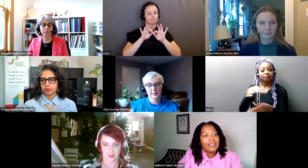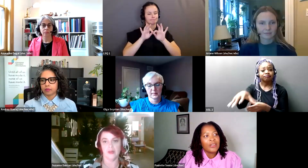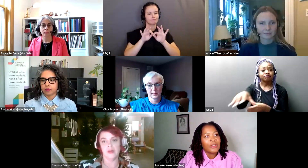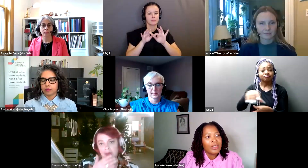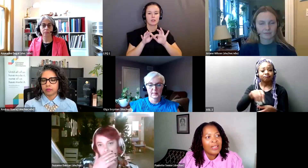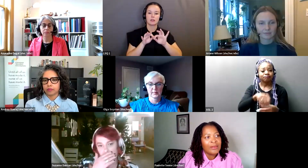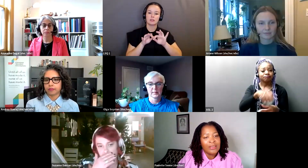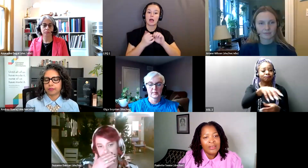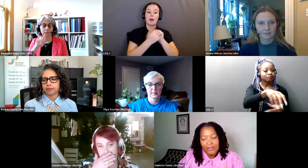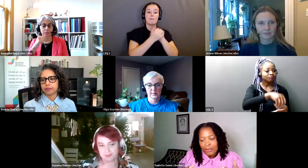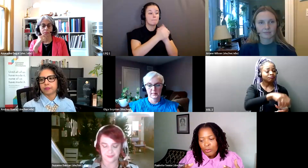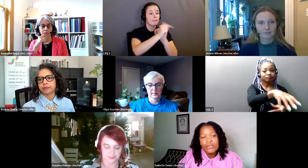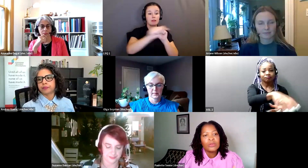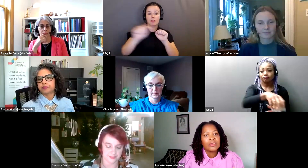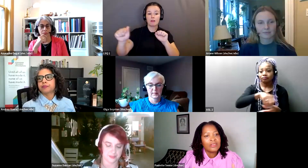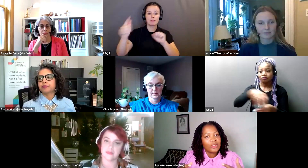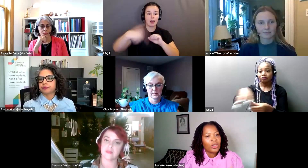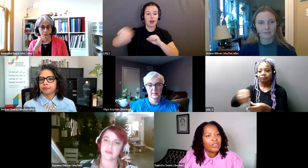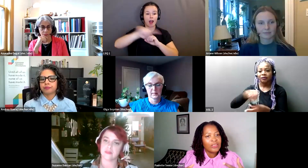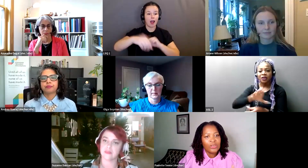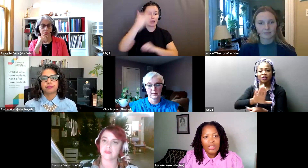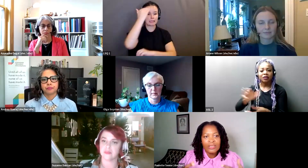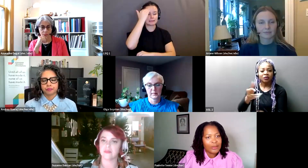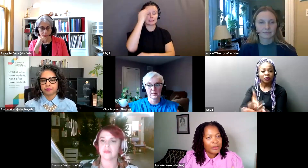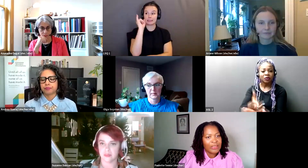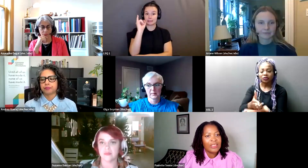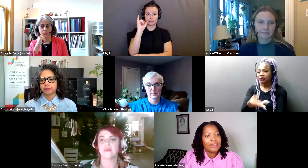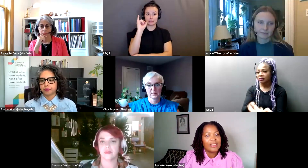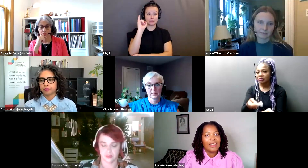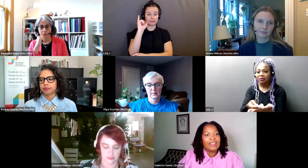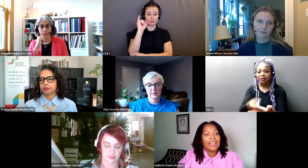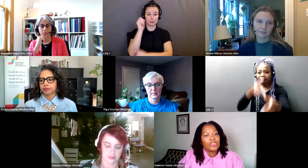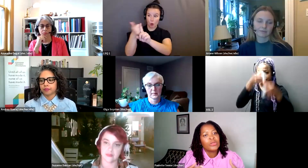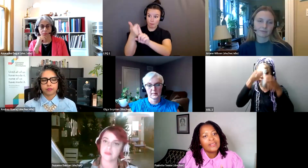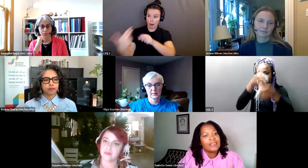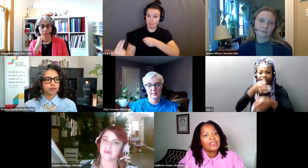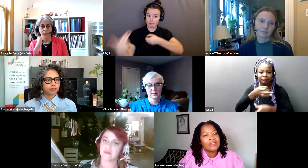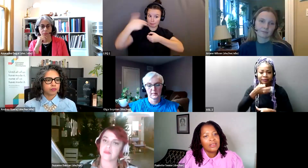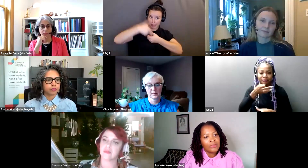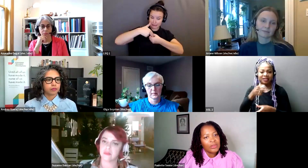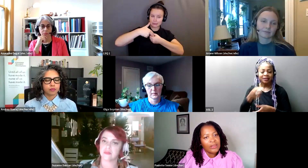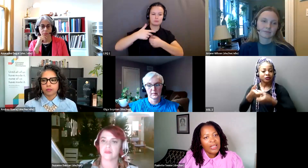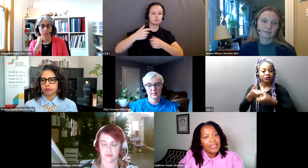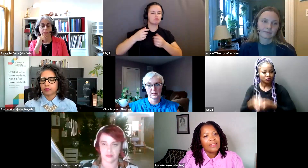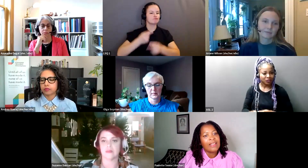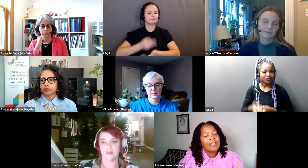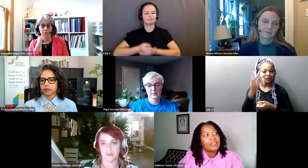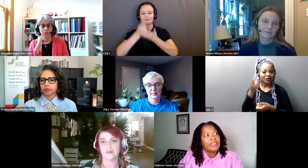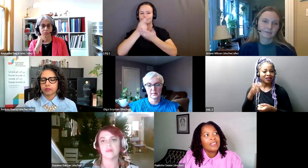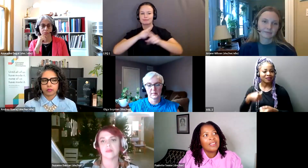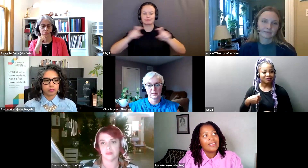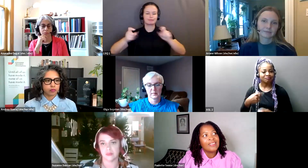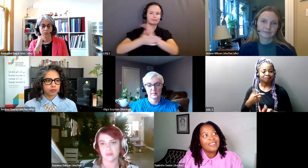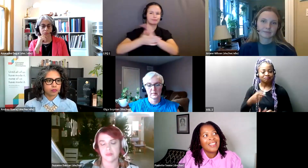contributing their resources, their dollars, their knowledge, their expertise, that they're trusting us to deliver on that, and